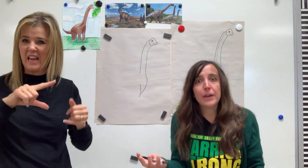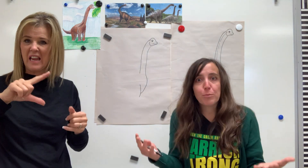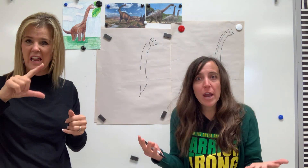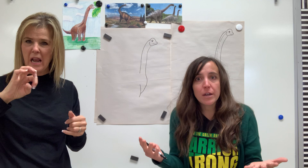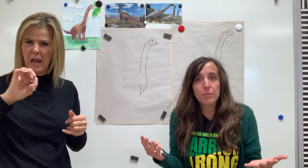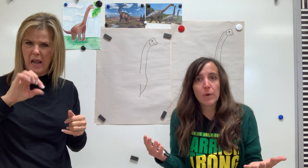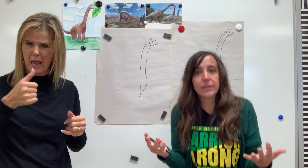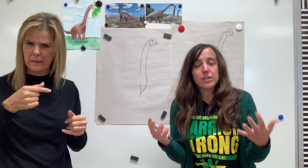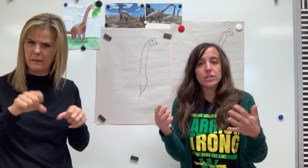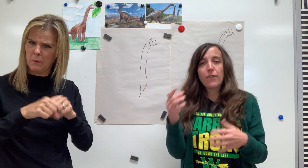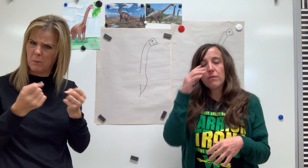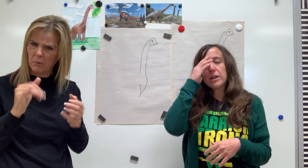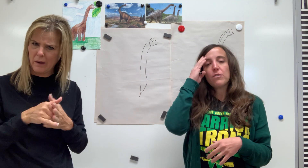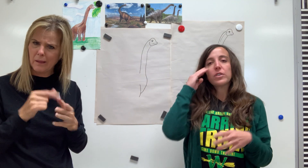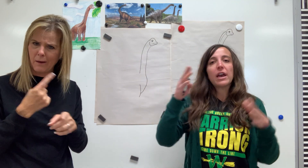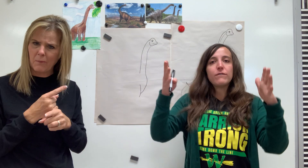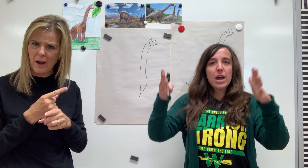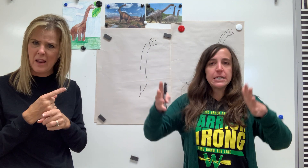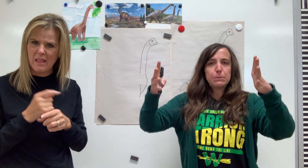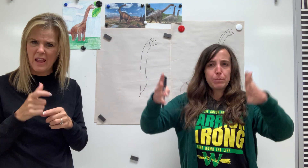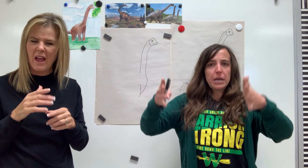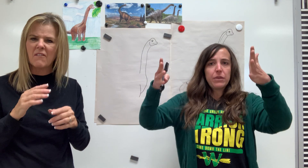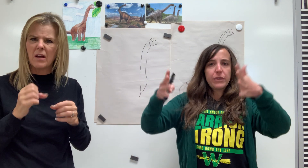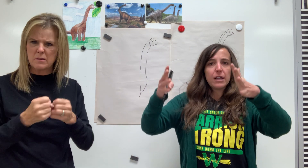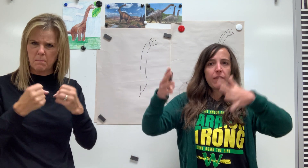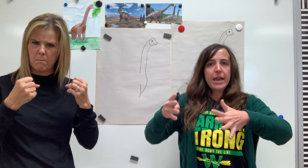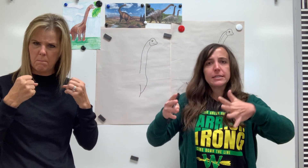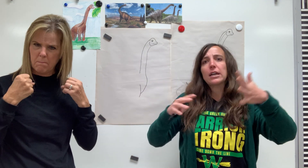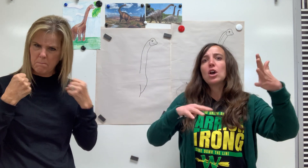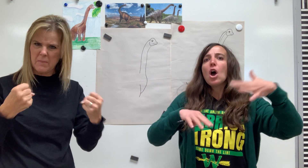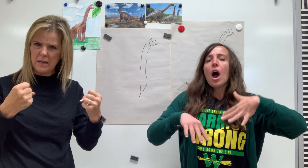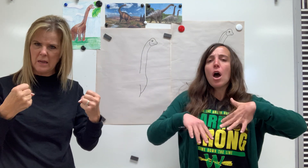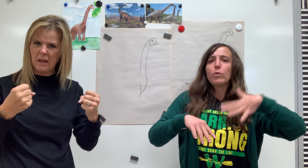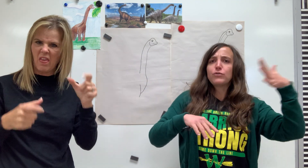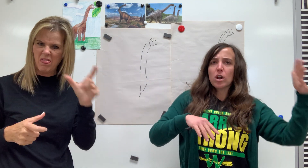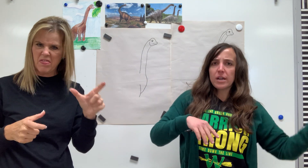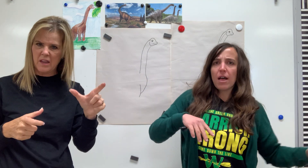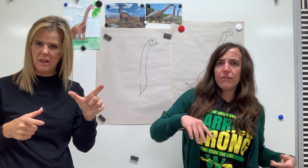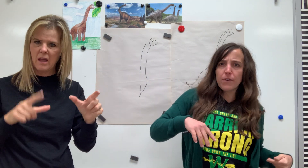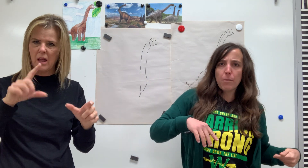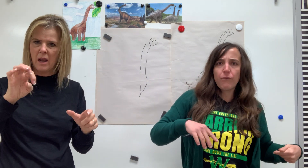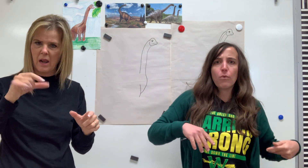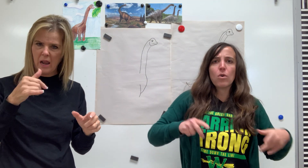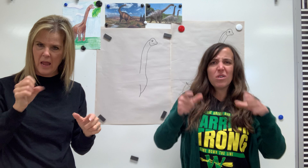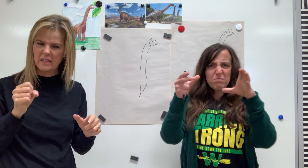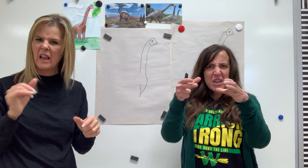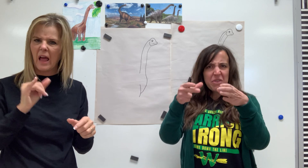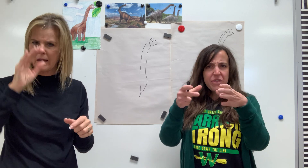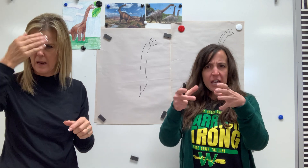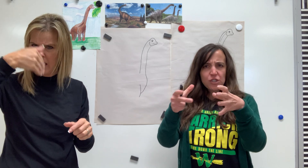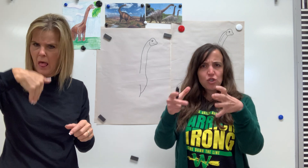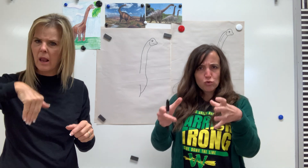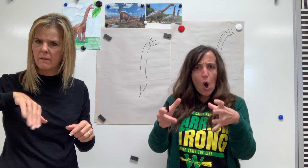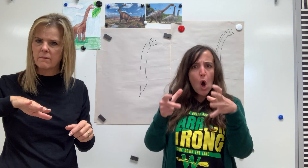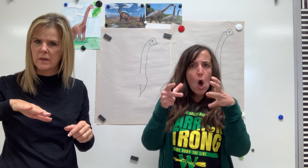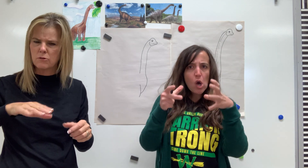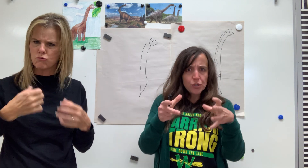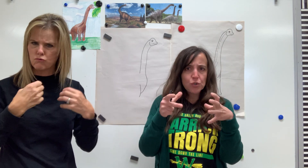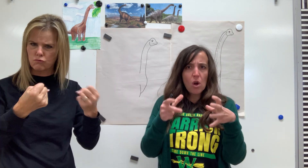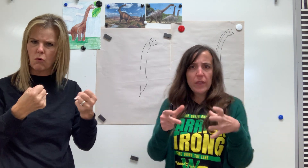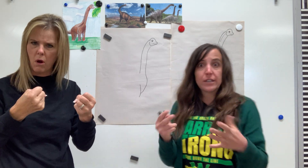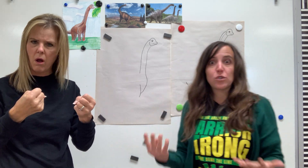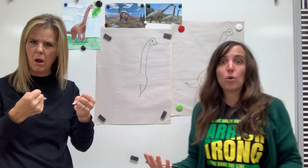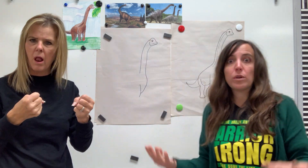legs. They break them, right? They just fall right over. They have nice, big, thick legs. Like we've drawn an elephant before, big, thick,